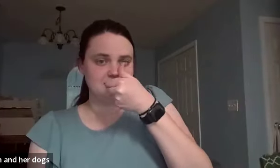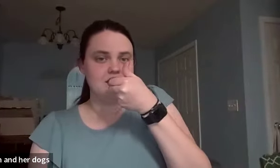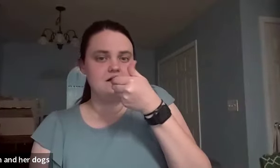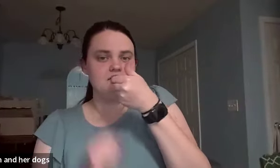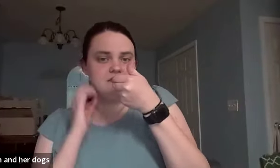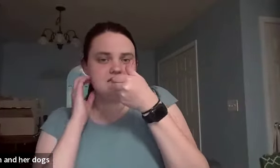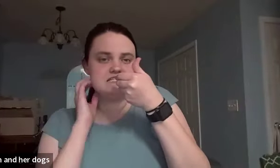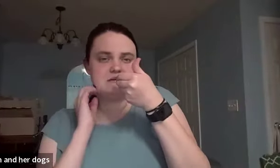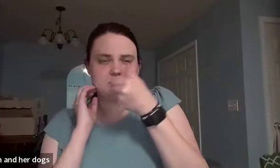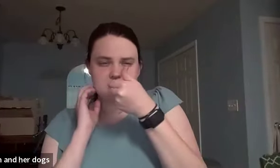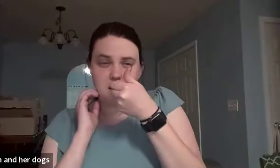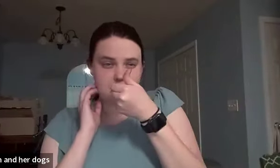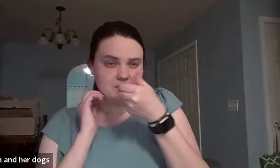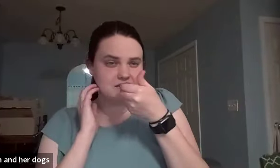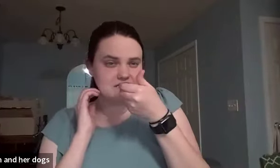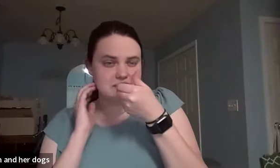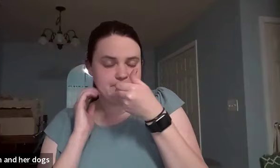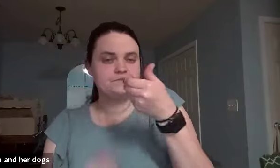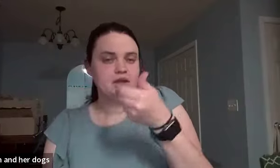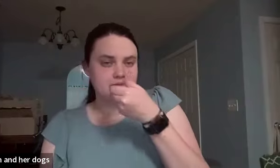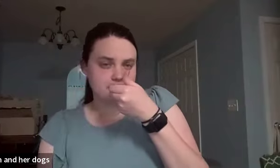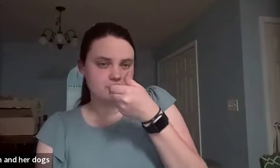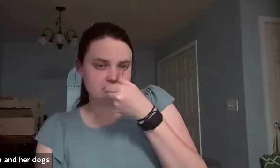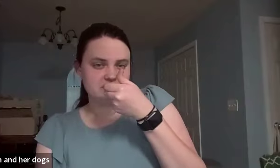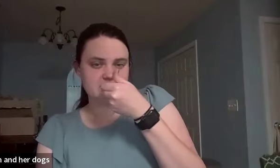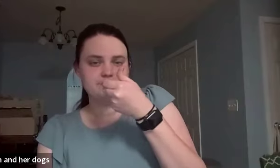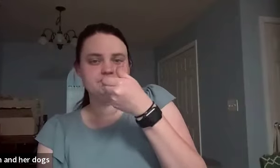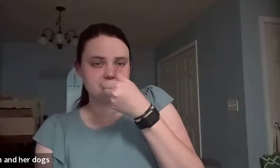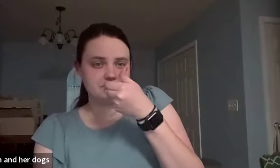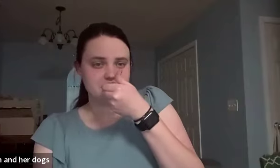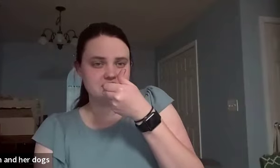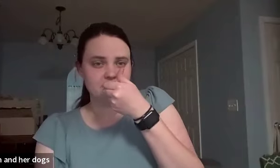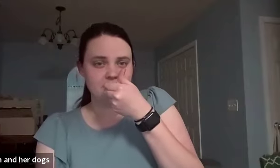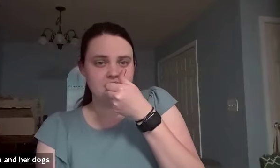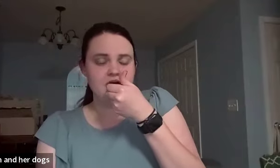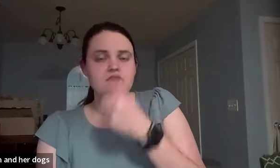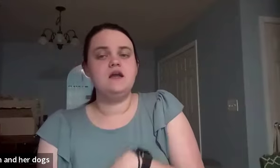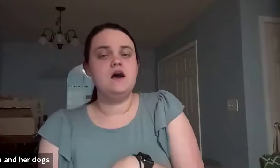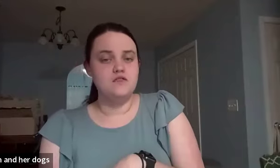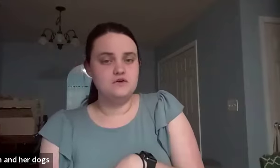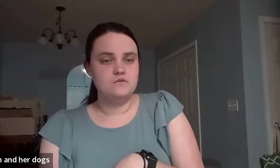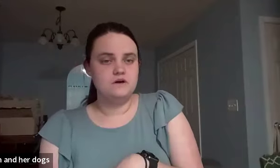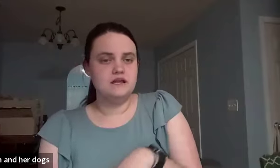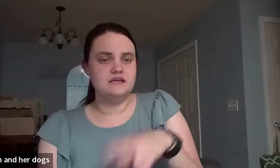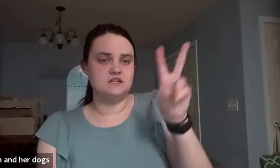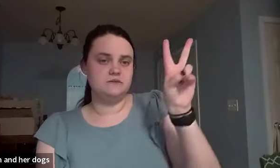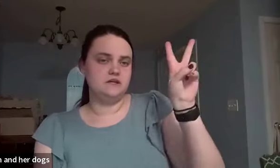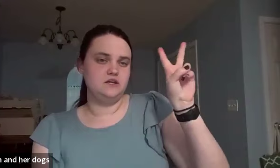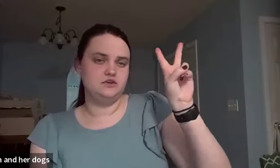Pizza. This is the most common one I see for pizza. Pizza. The other one is going to be, you're